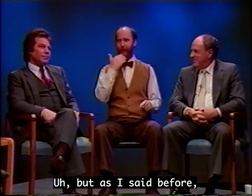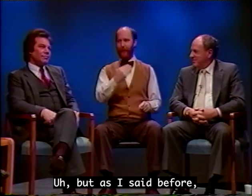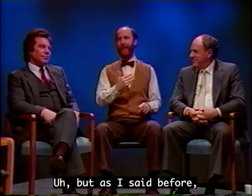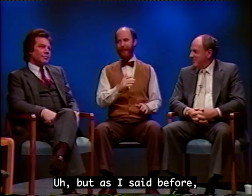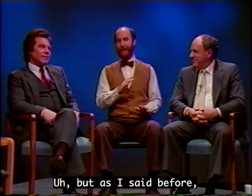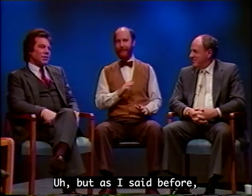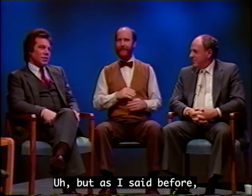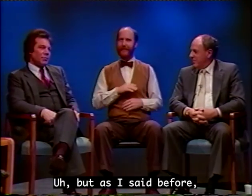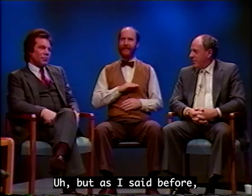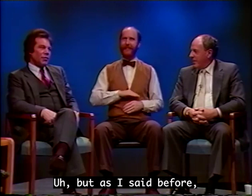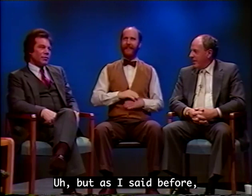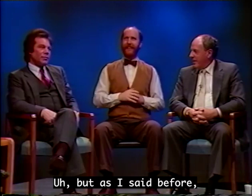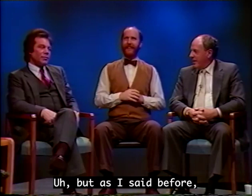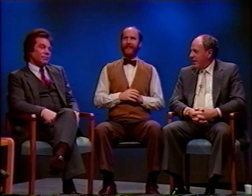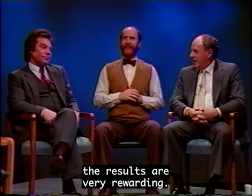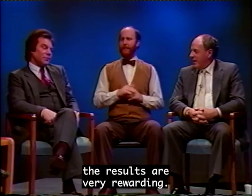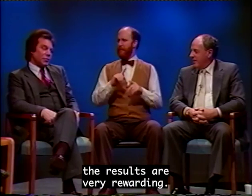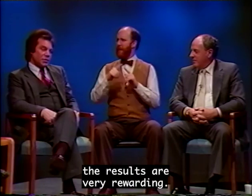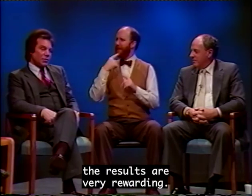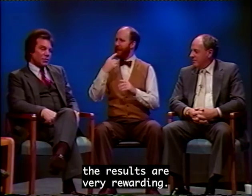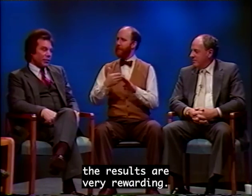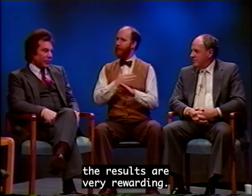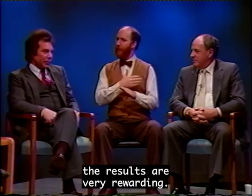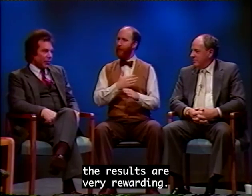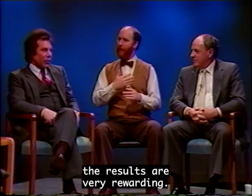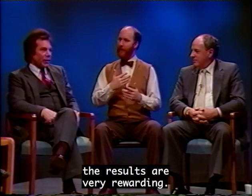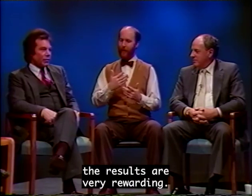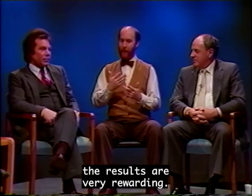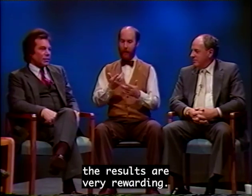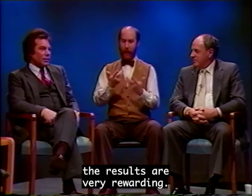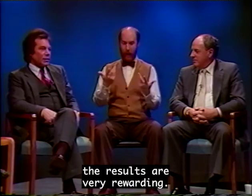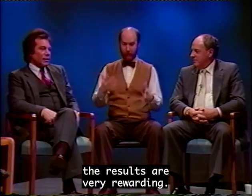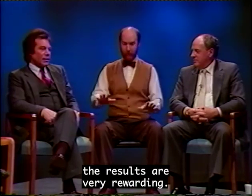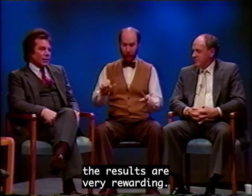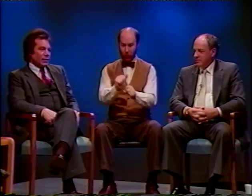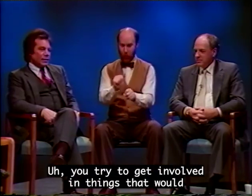But as I said before, the results are very rewarding.